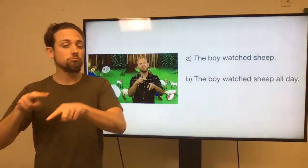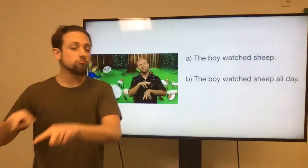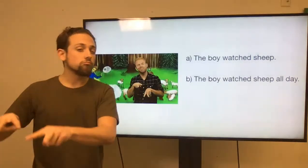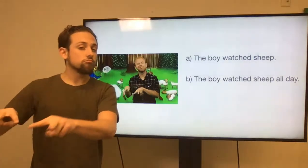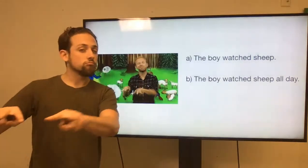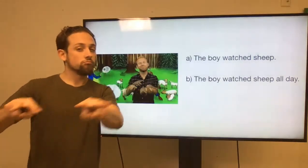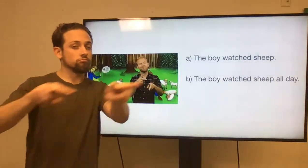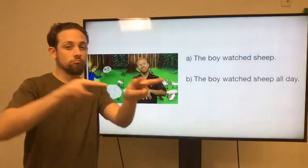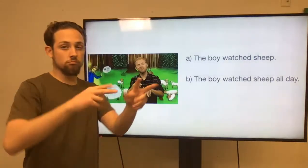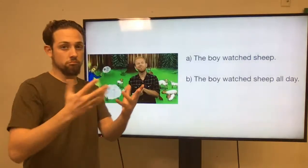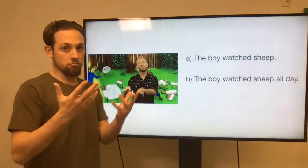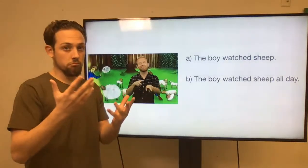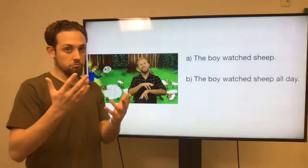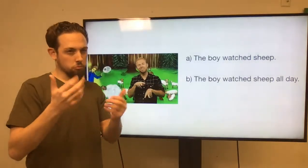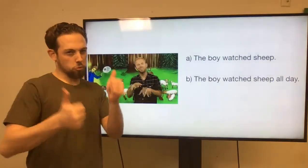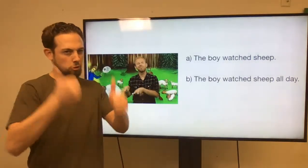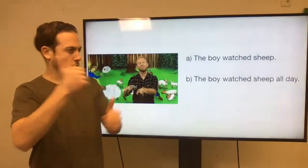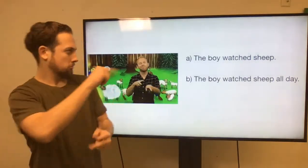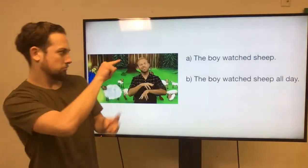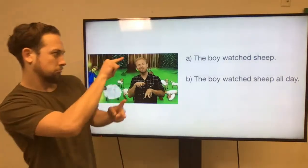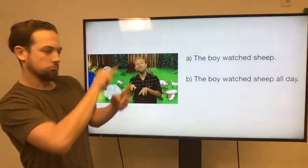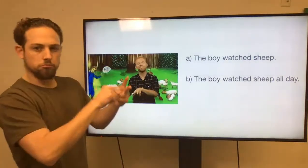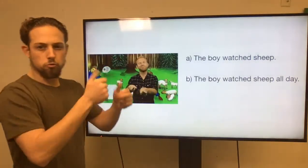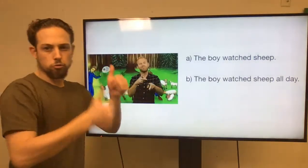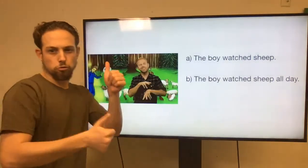Remember in the story, the boy sat and watched the sheep.